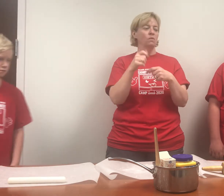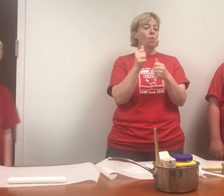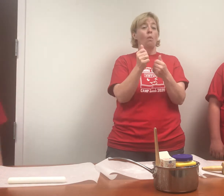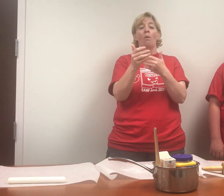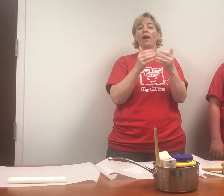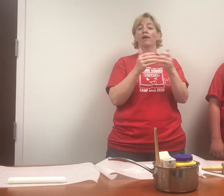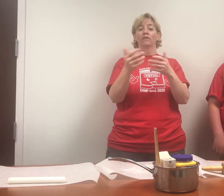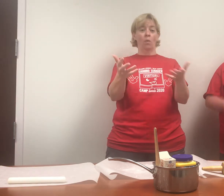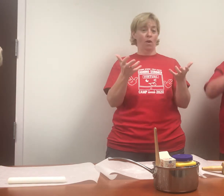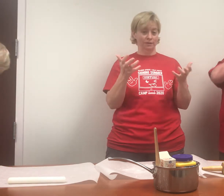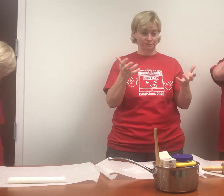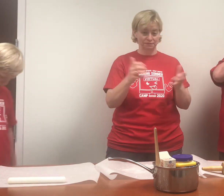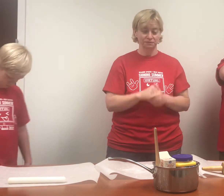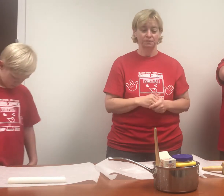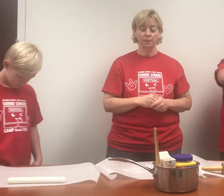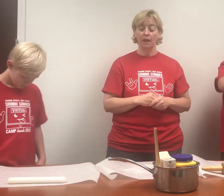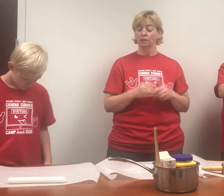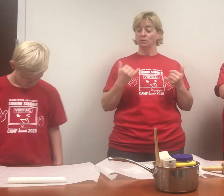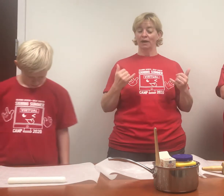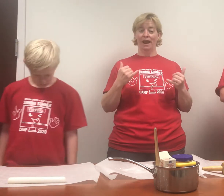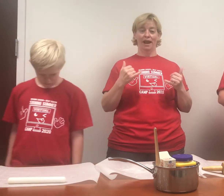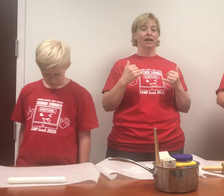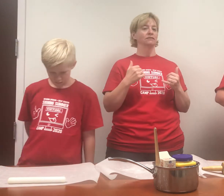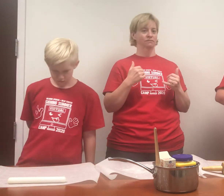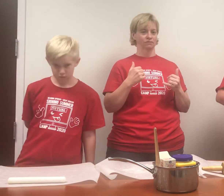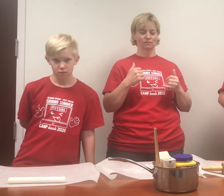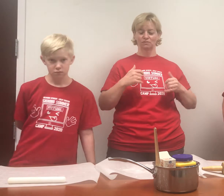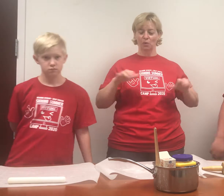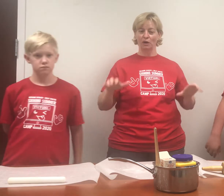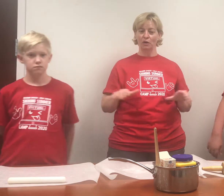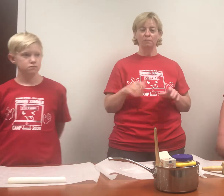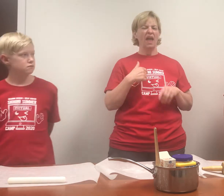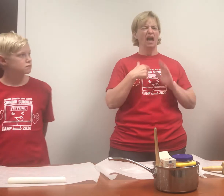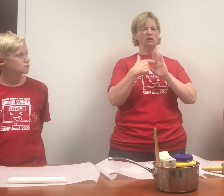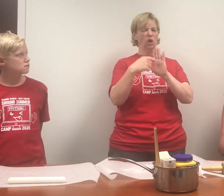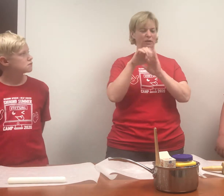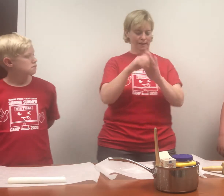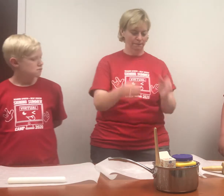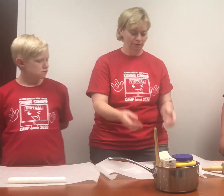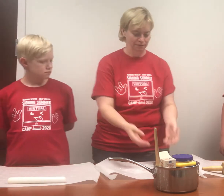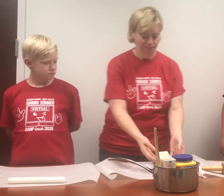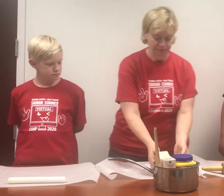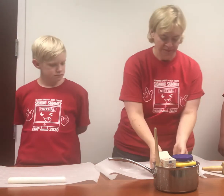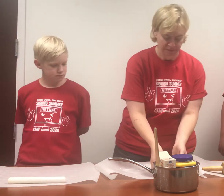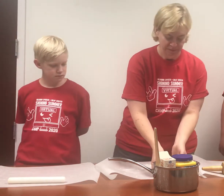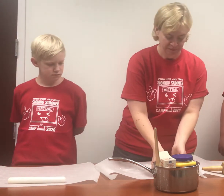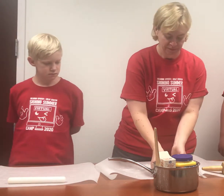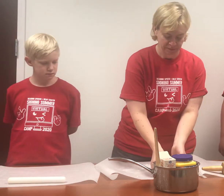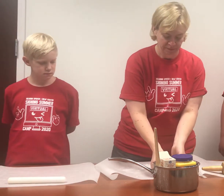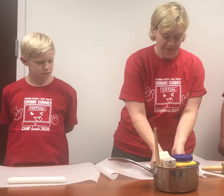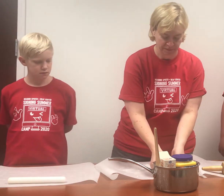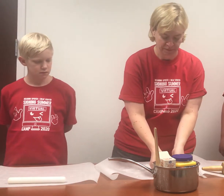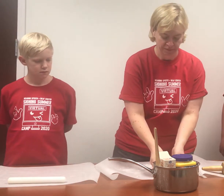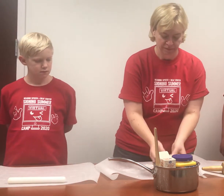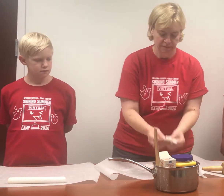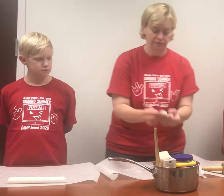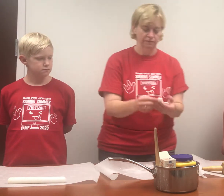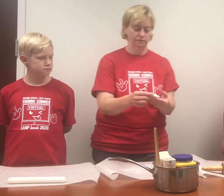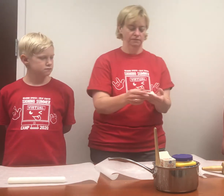so you can make your own name sign or whatever you would like. So today I'll show you an example of what I've